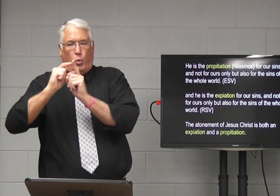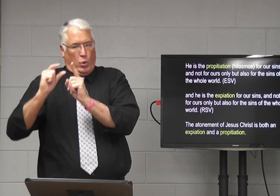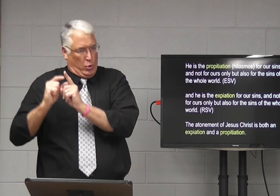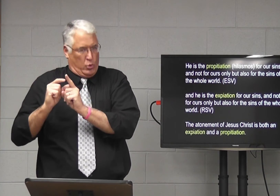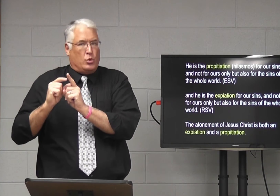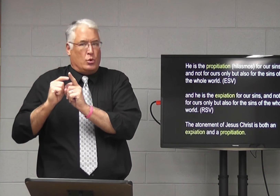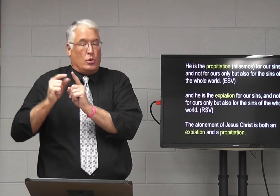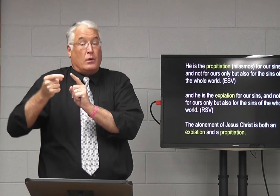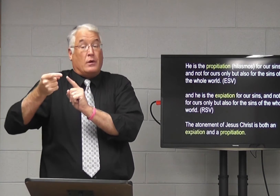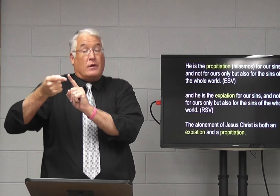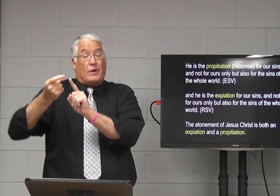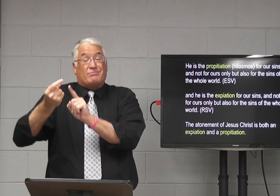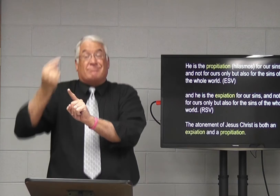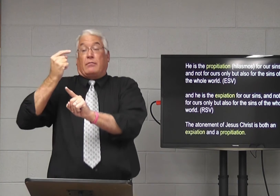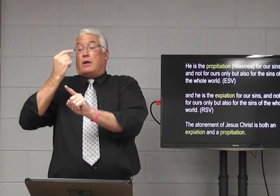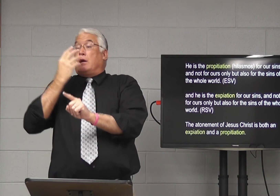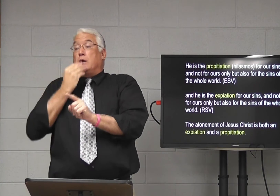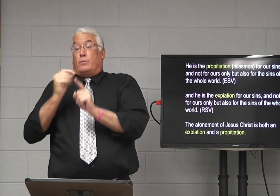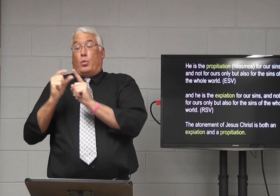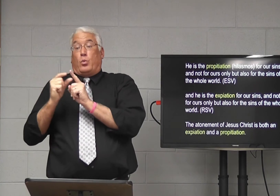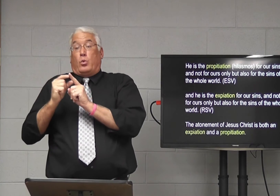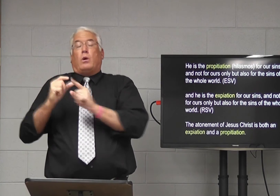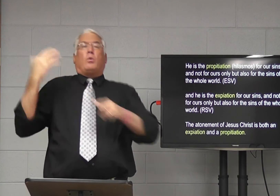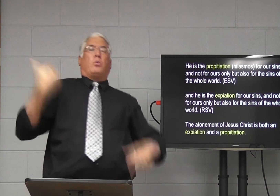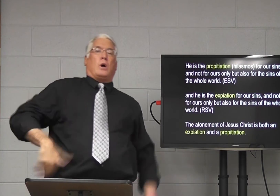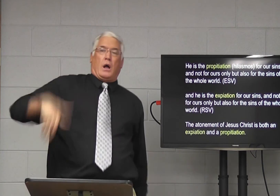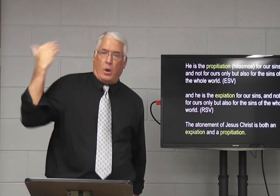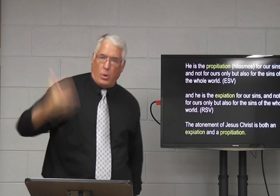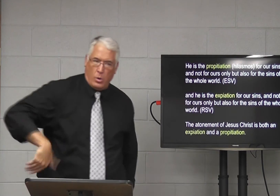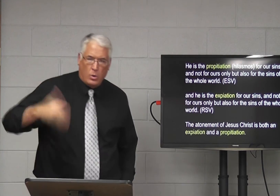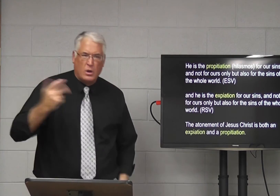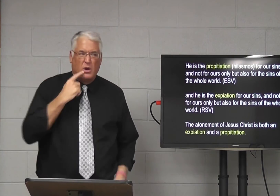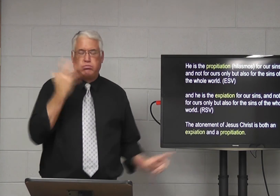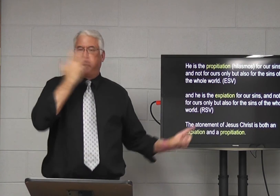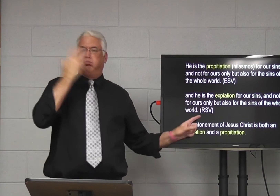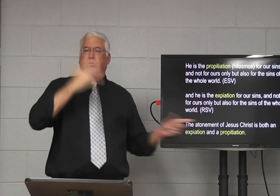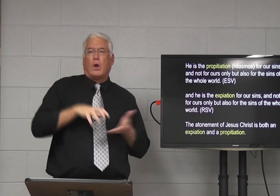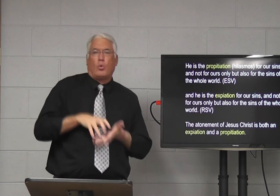means the Greek word. And the Greek word included both.